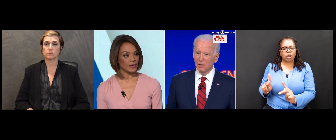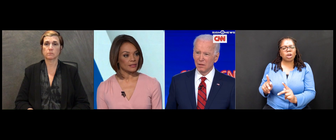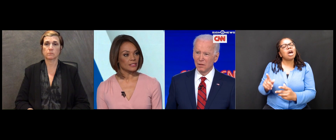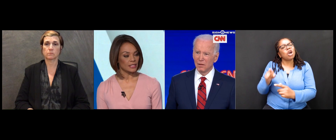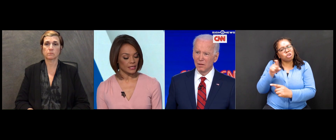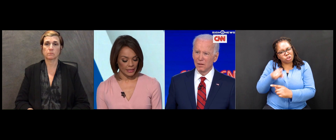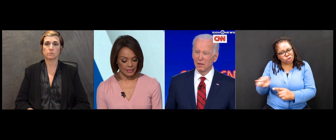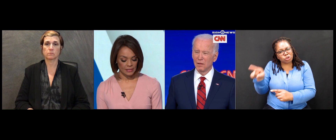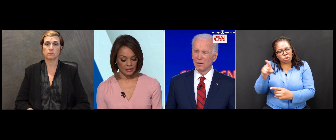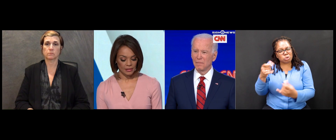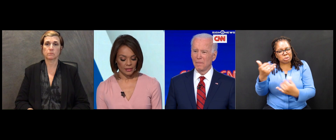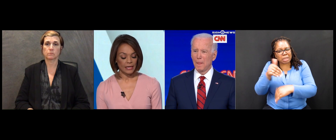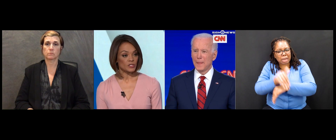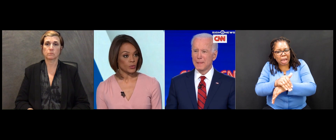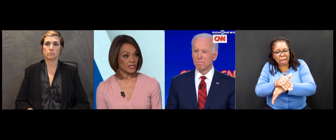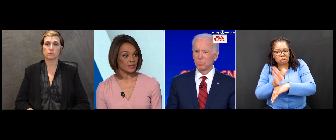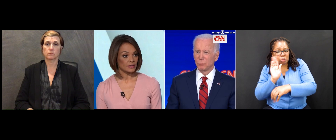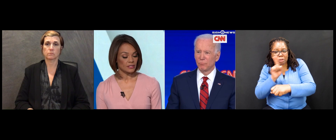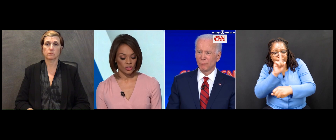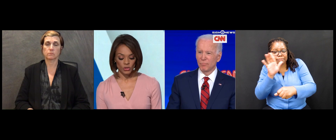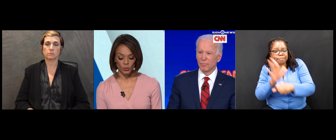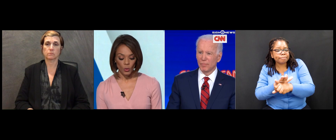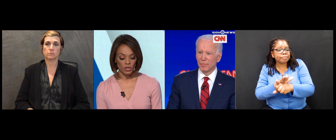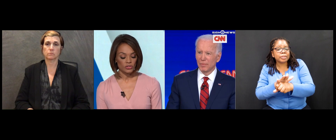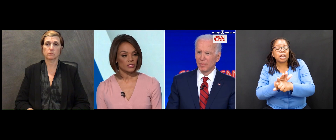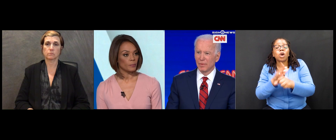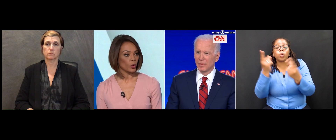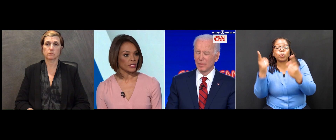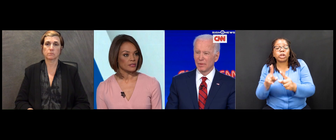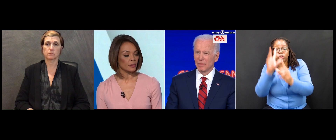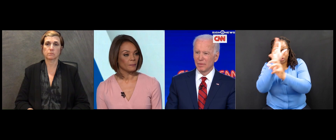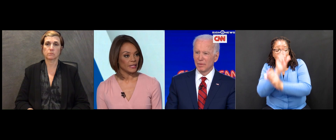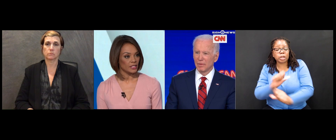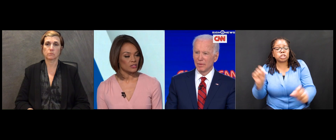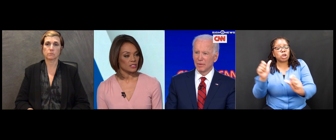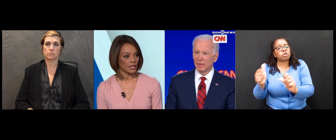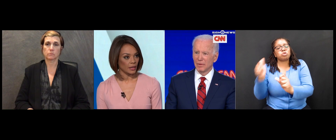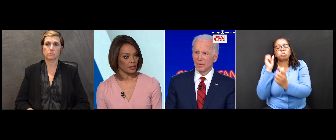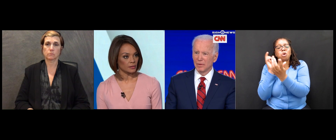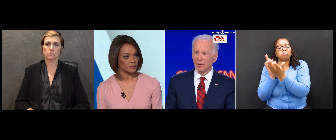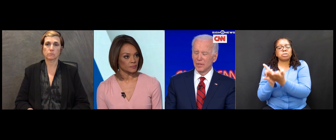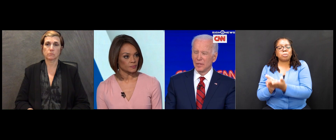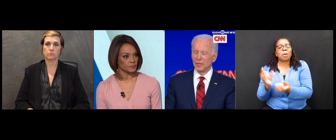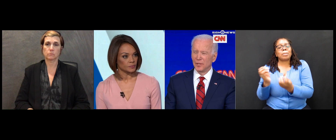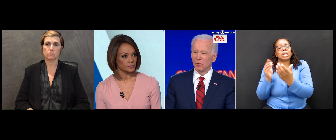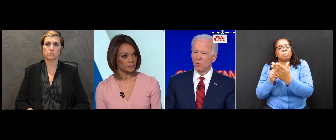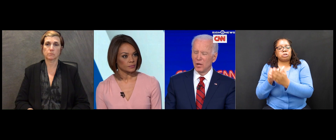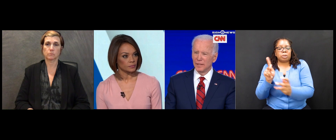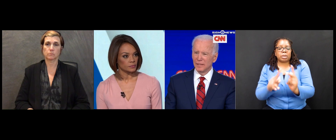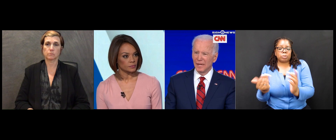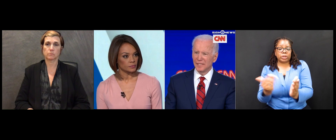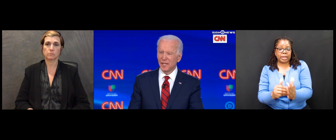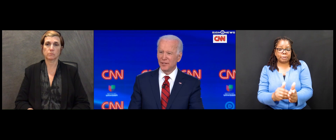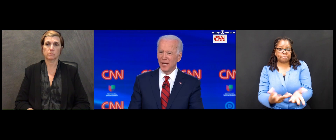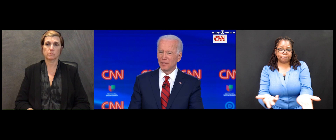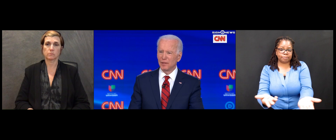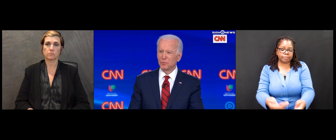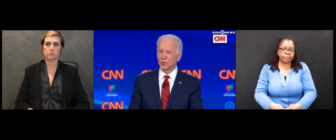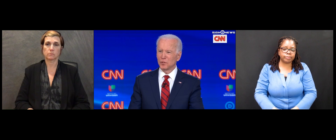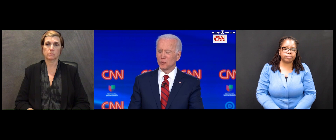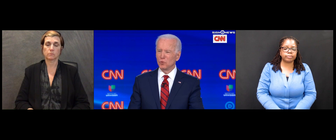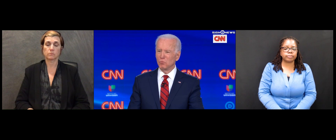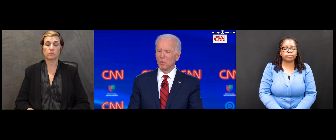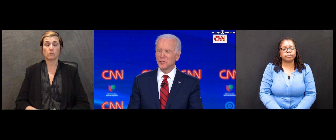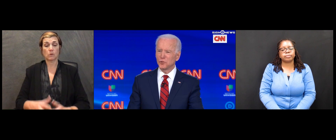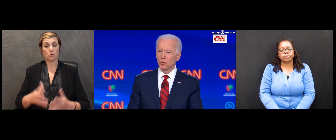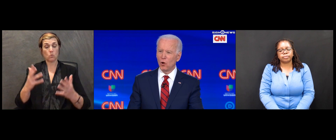you make tonight that as president, you won't deport millions again? Number one, I said that it